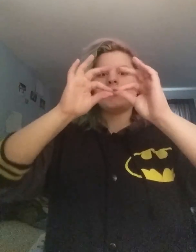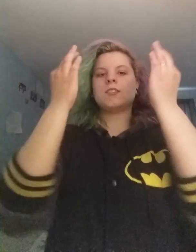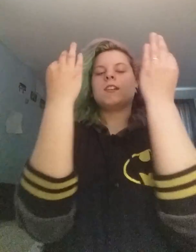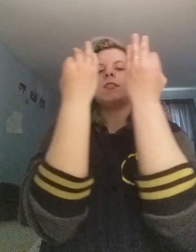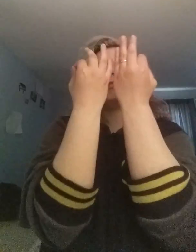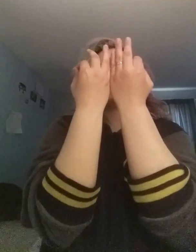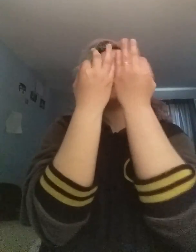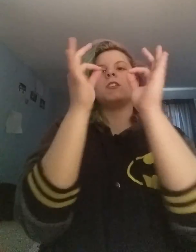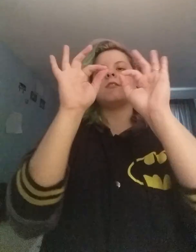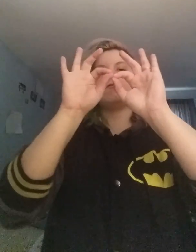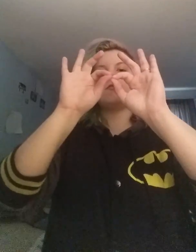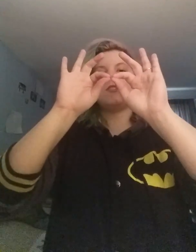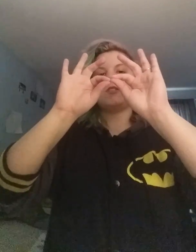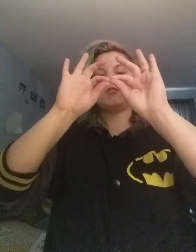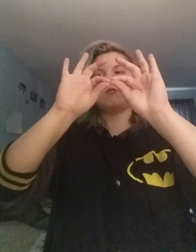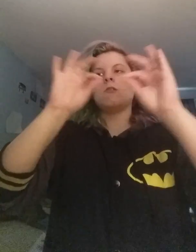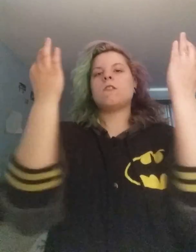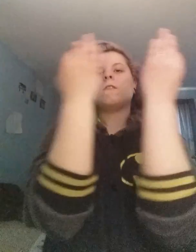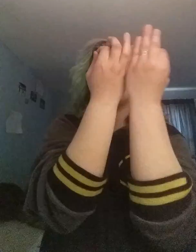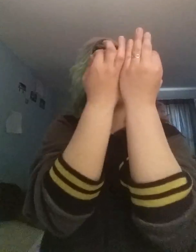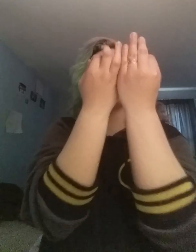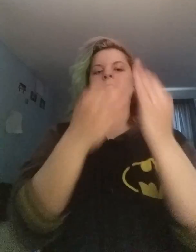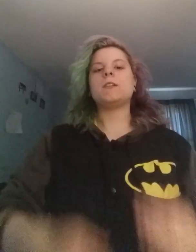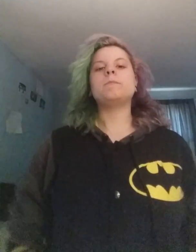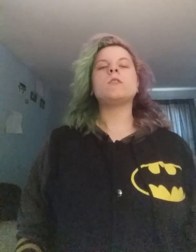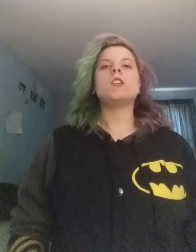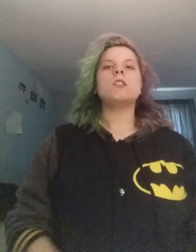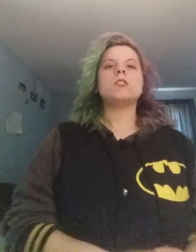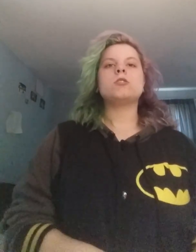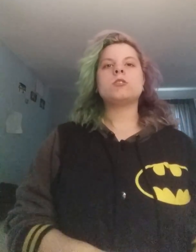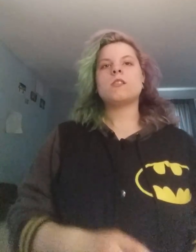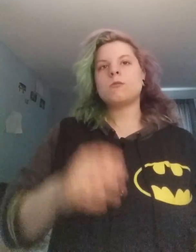and then you come around so family so